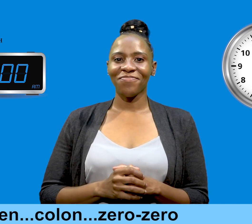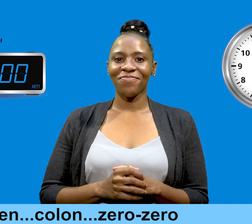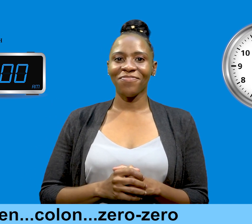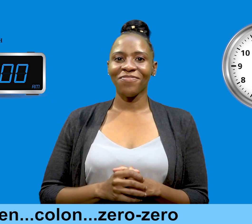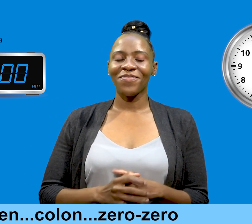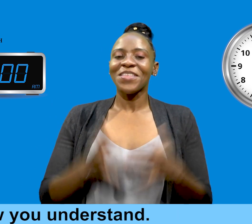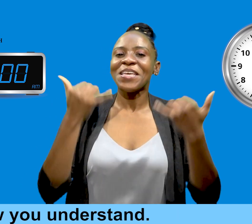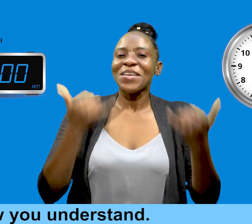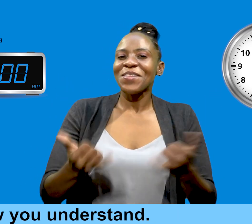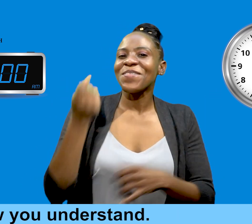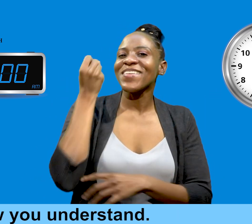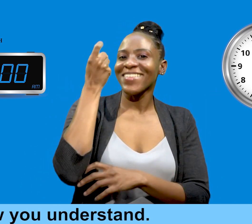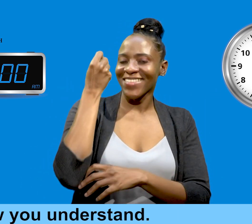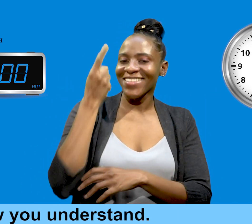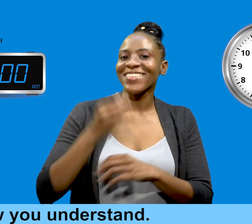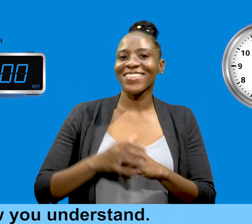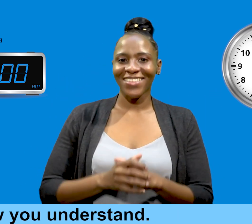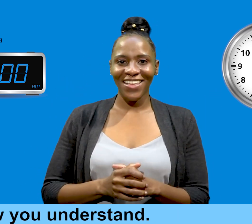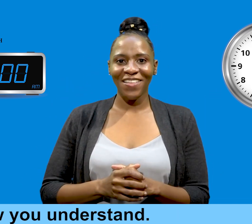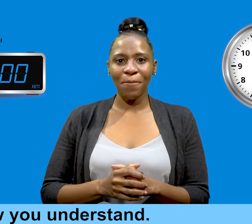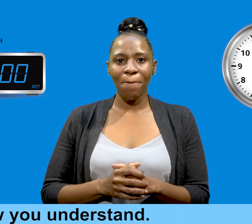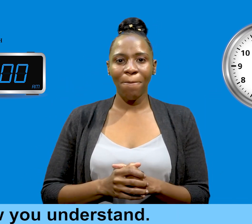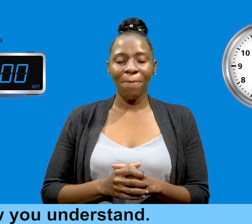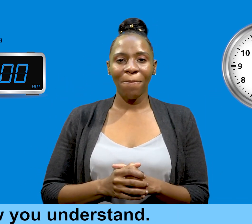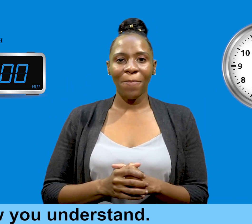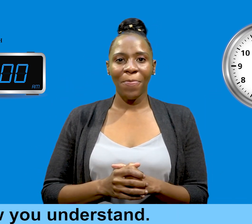7:00. Now you understand.